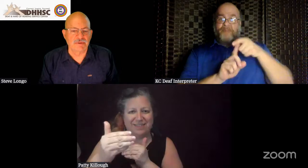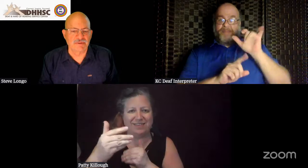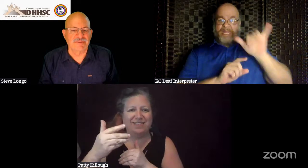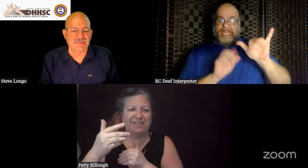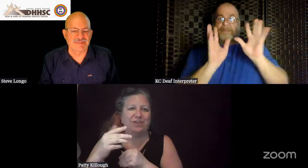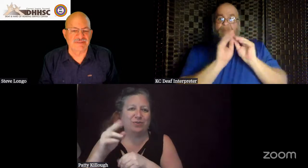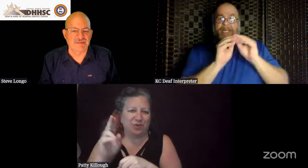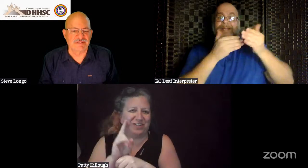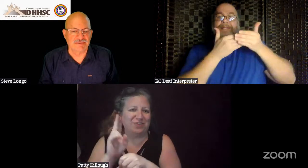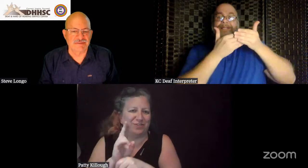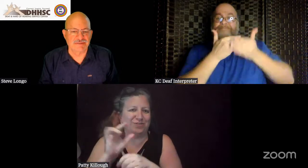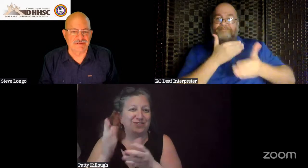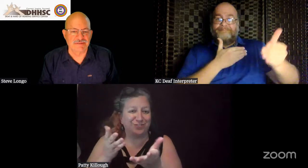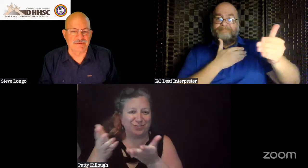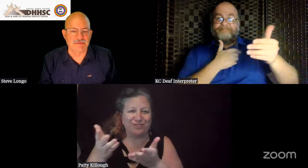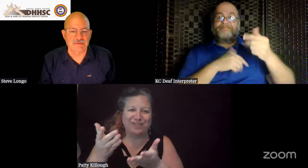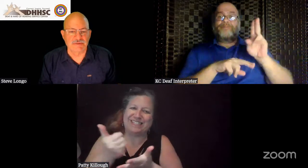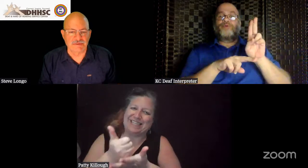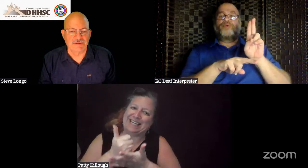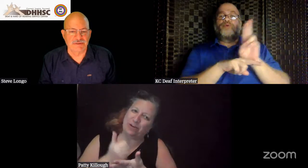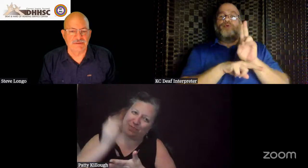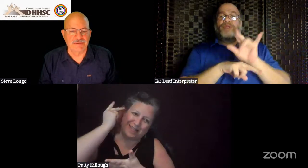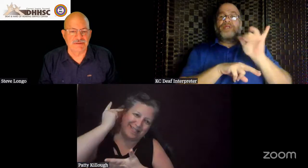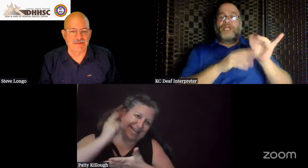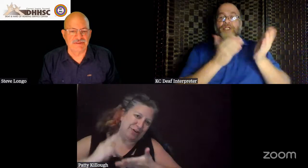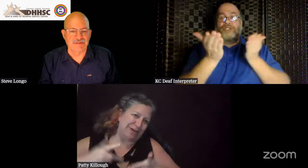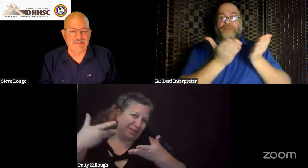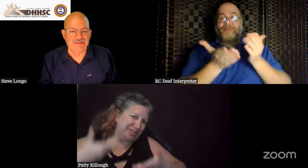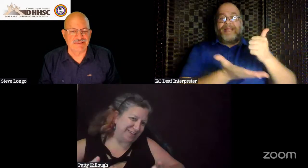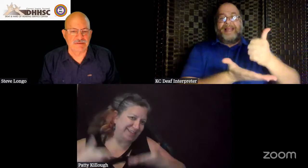transcription from the meeting,